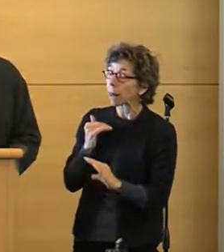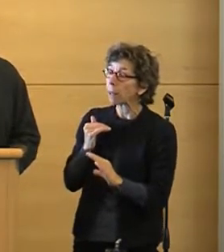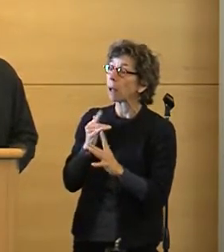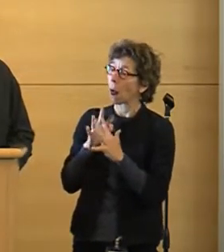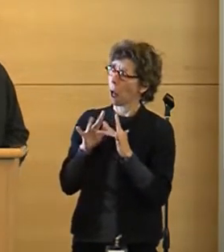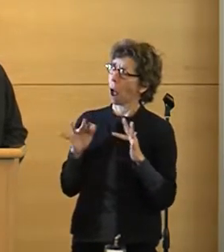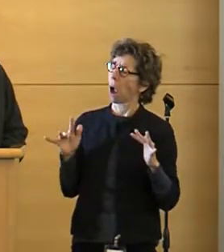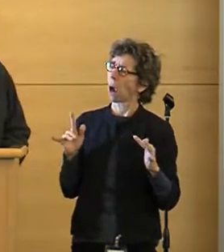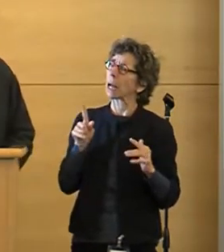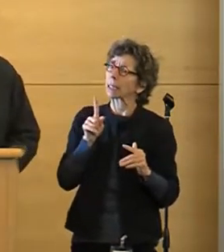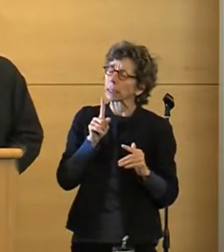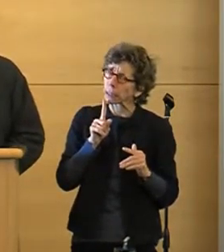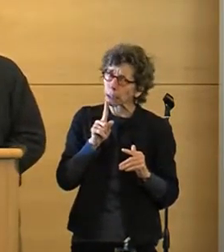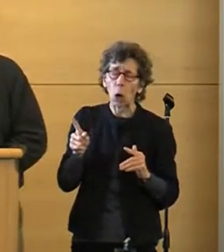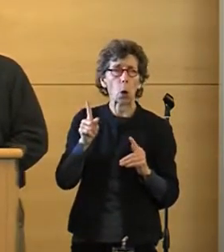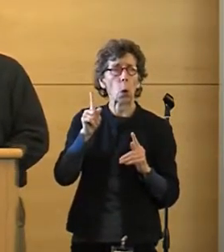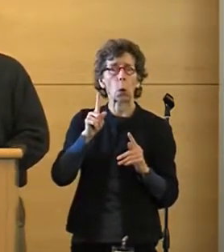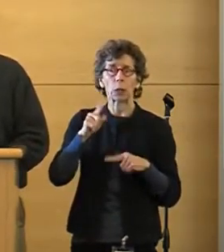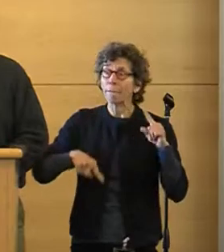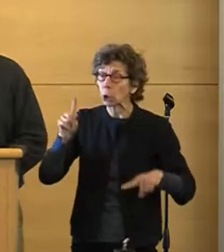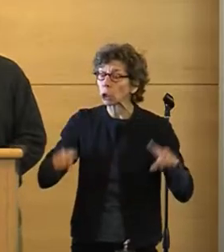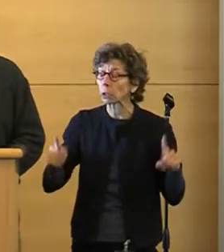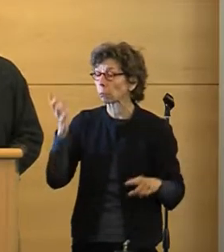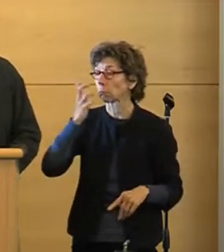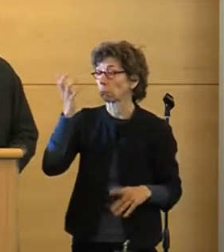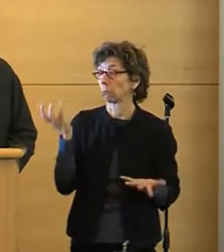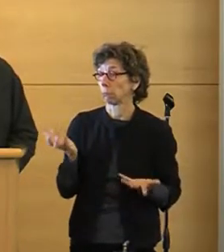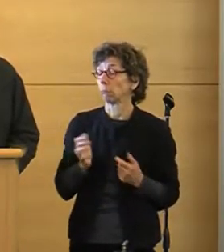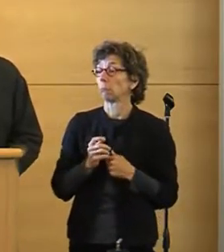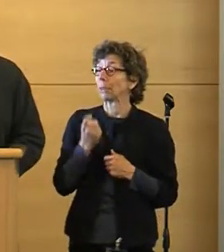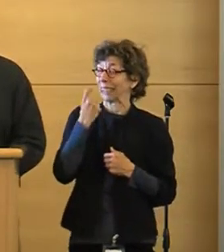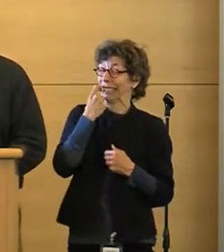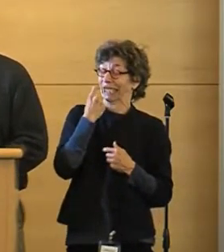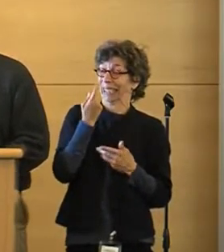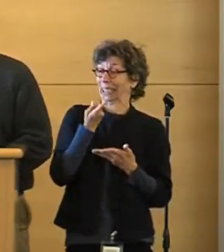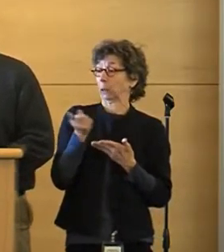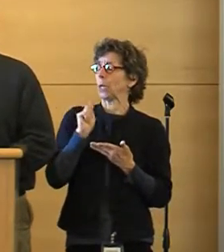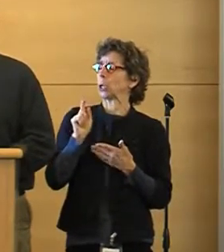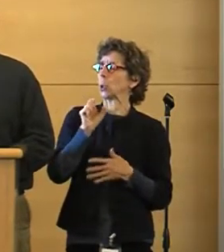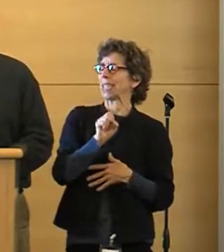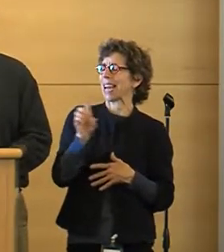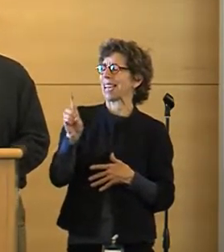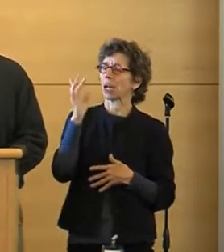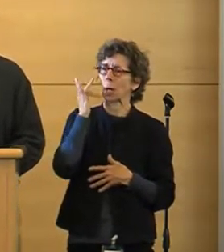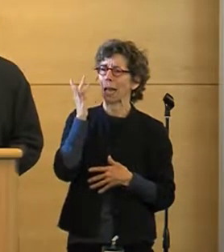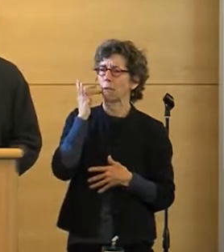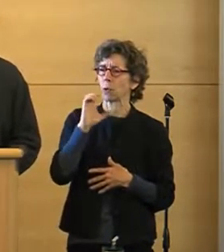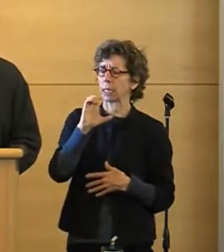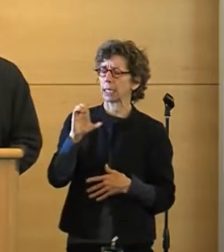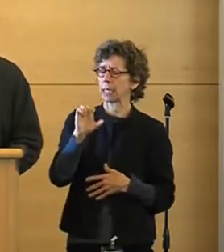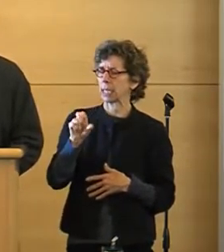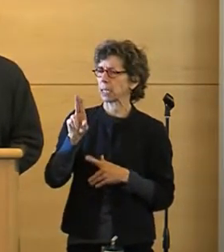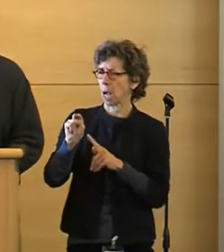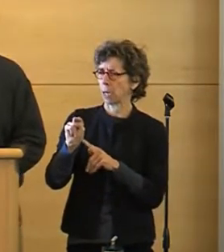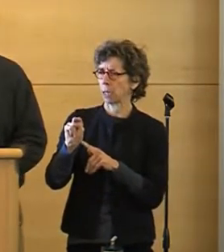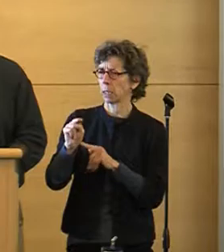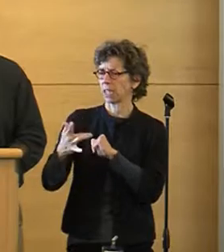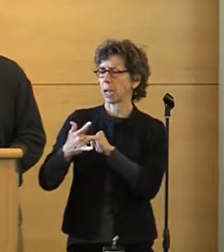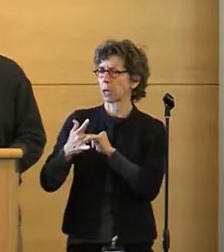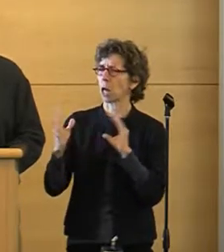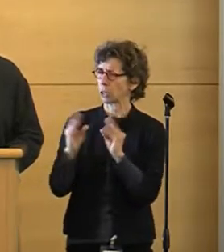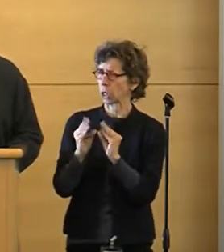and on sharing different examples of how people interact with technology and access the internet and access